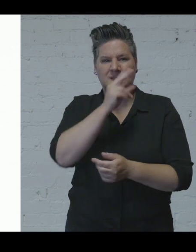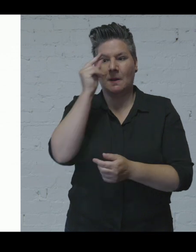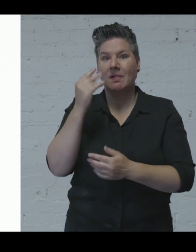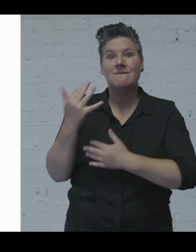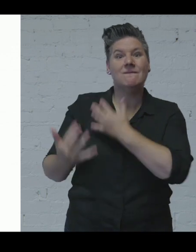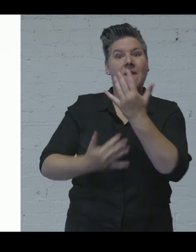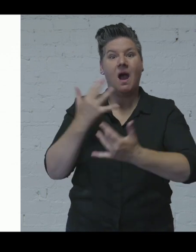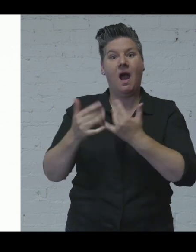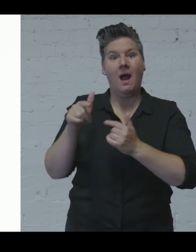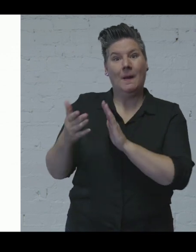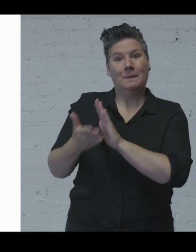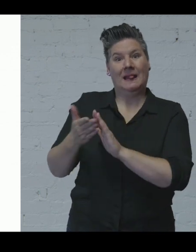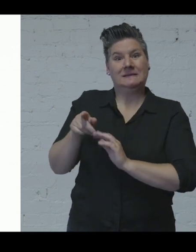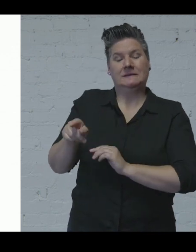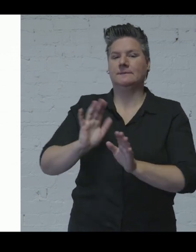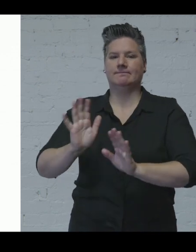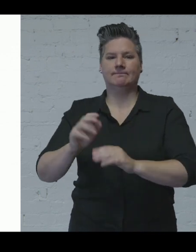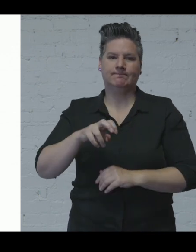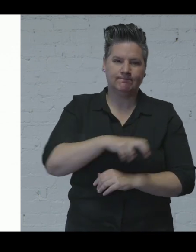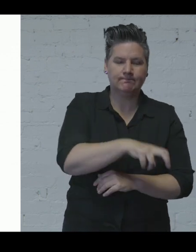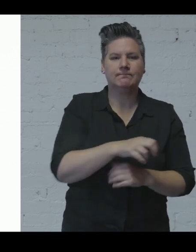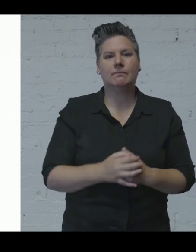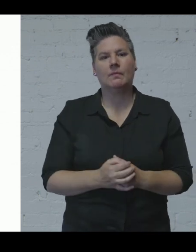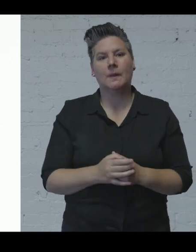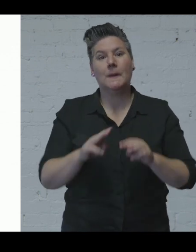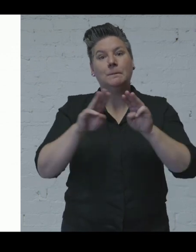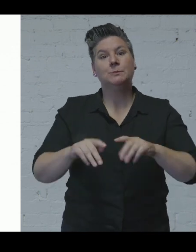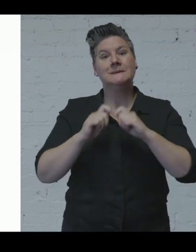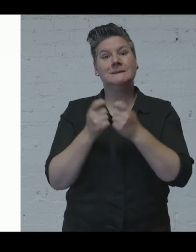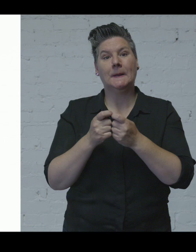Museum team members will direct you to the nearest available exit.